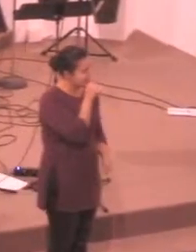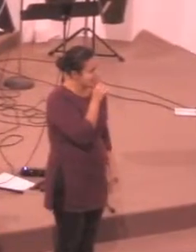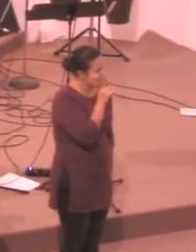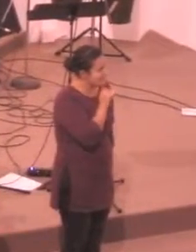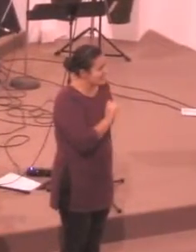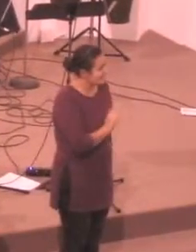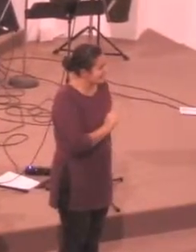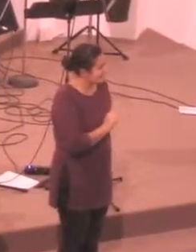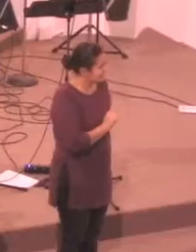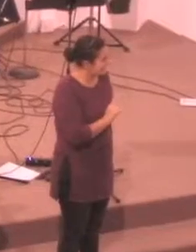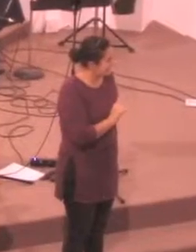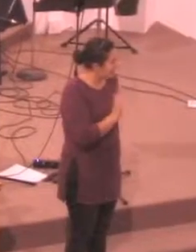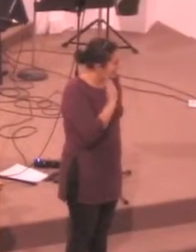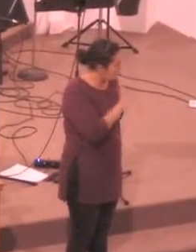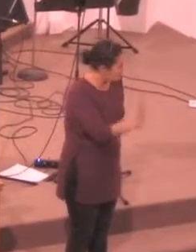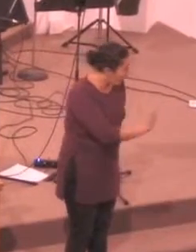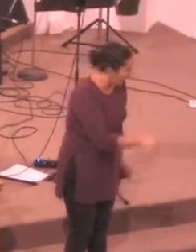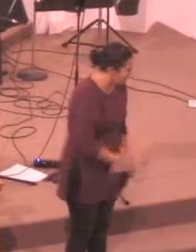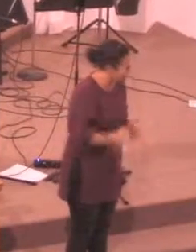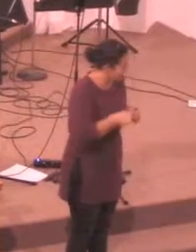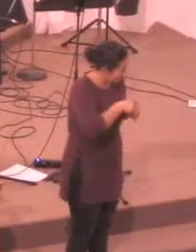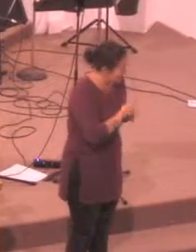You're going to have fun this week.